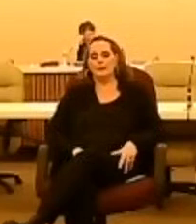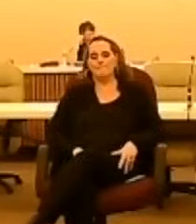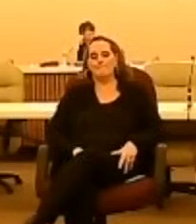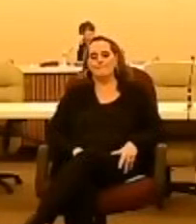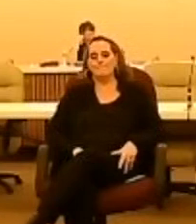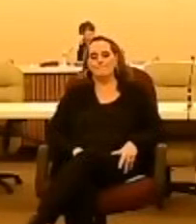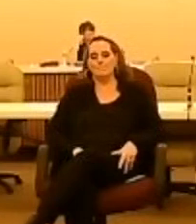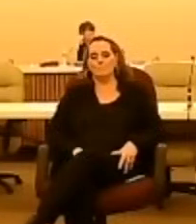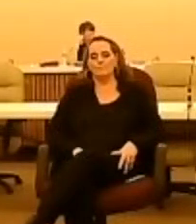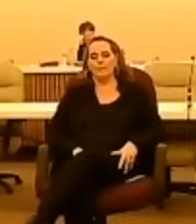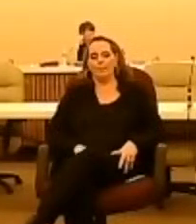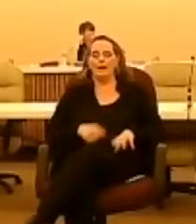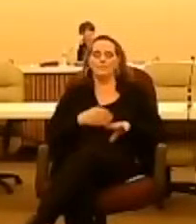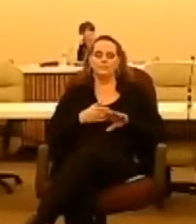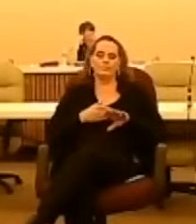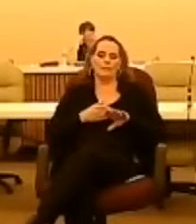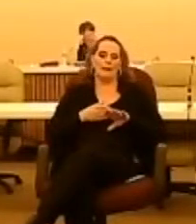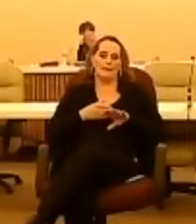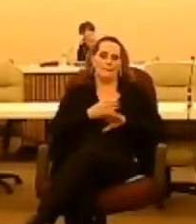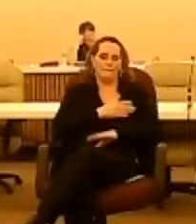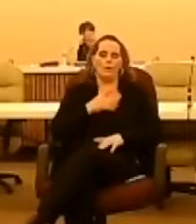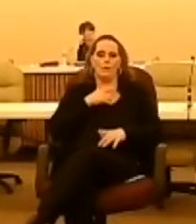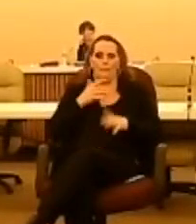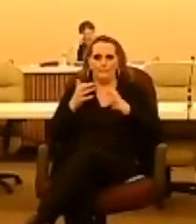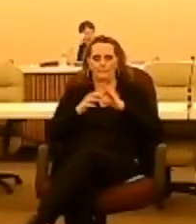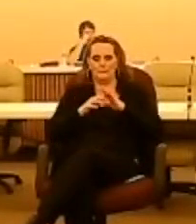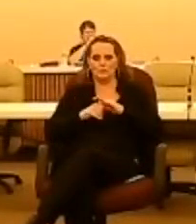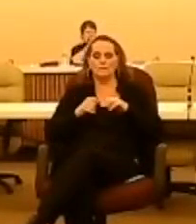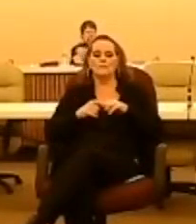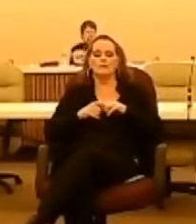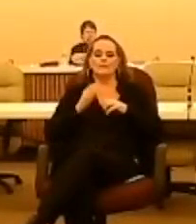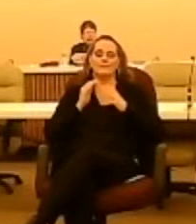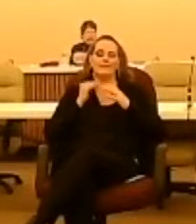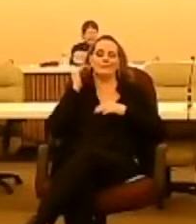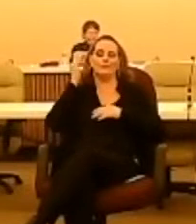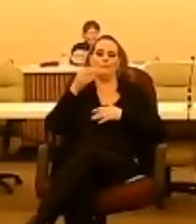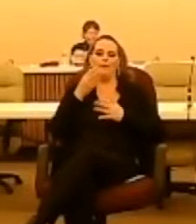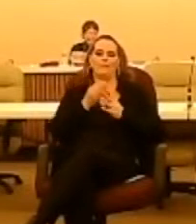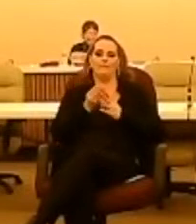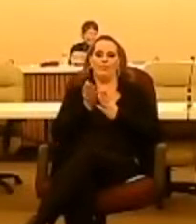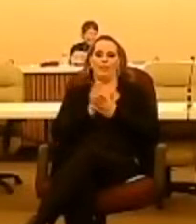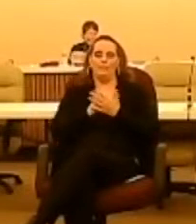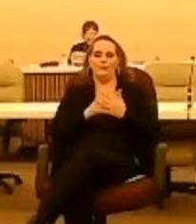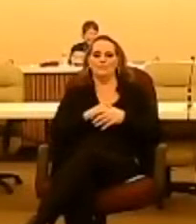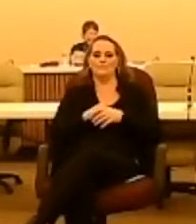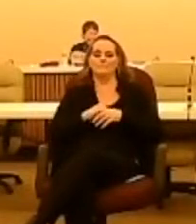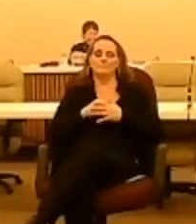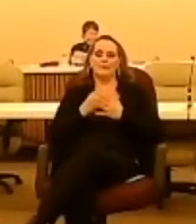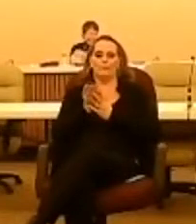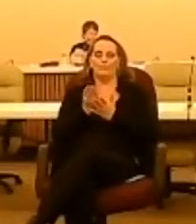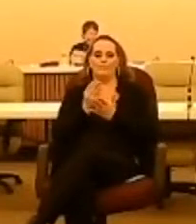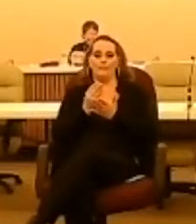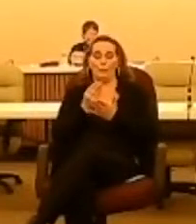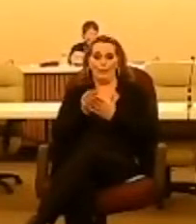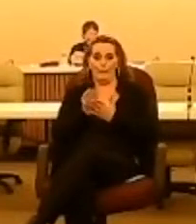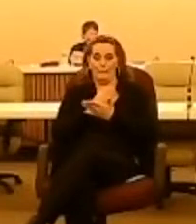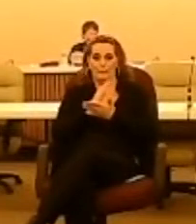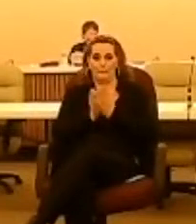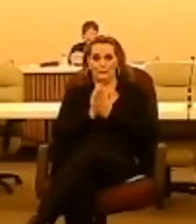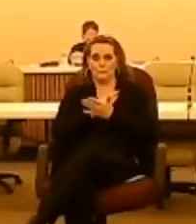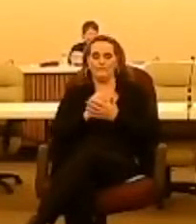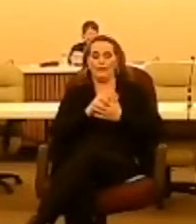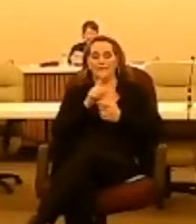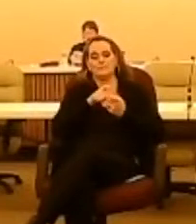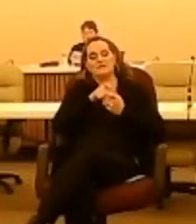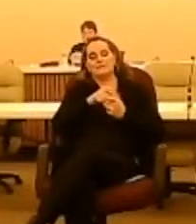As we mentioned previously, this is actually over the budget that was for that particular project. We had